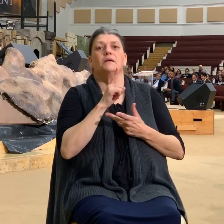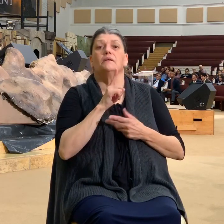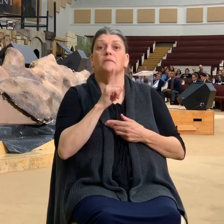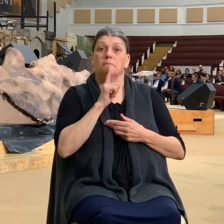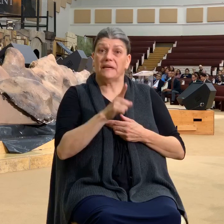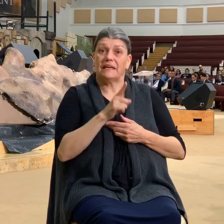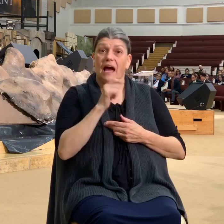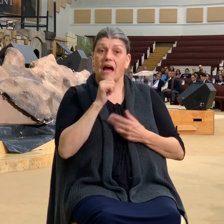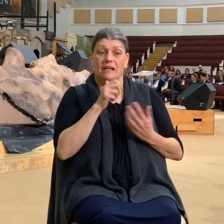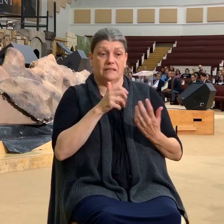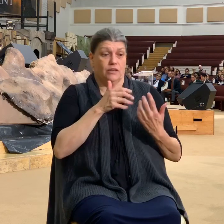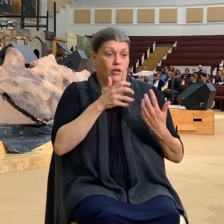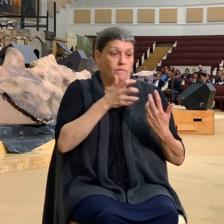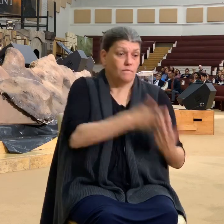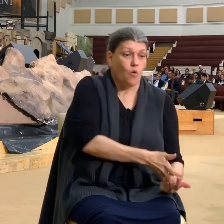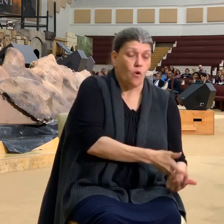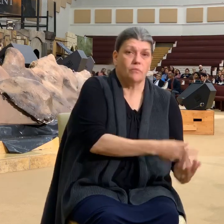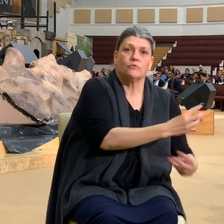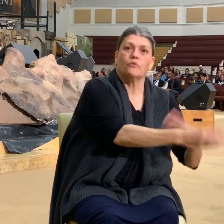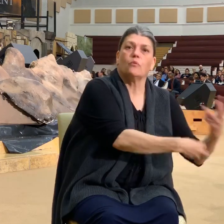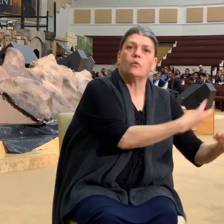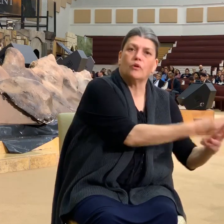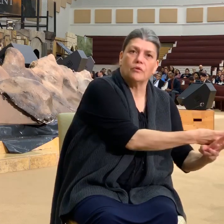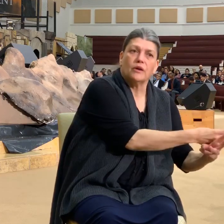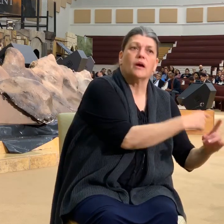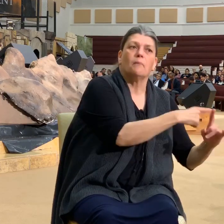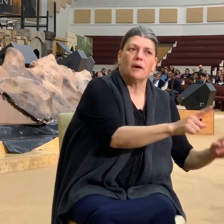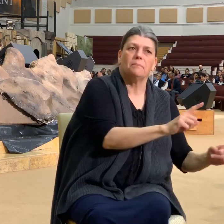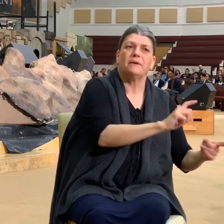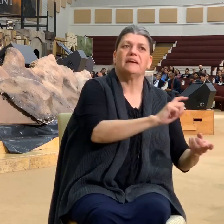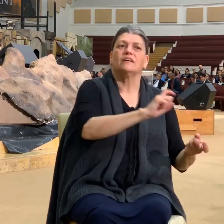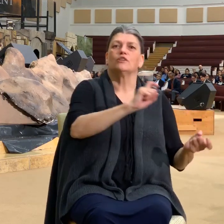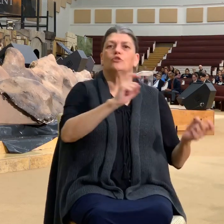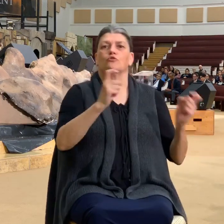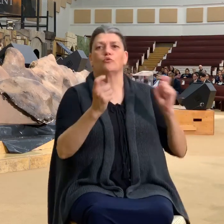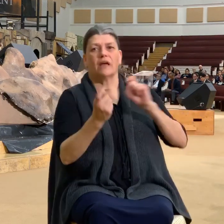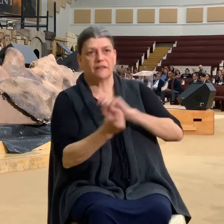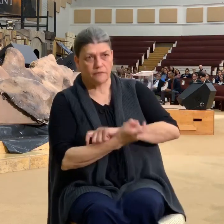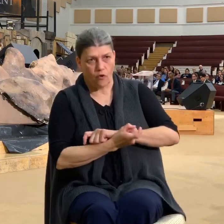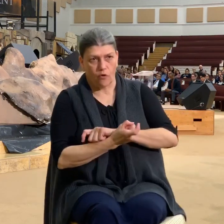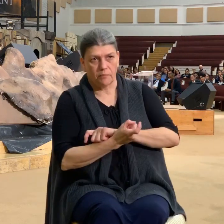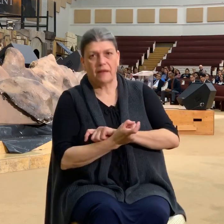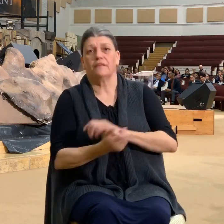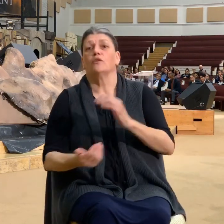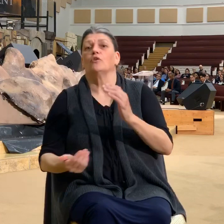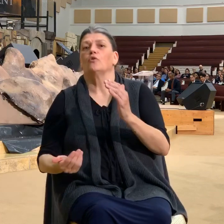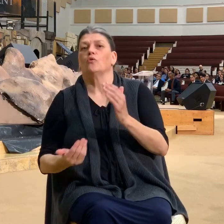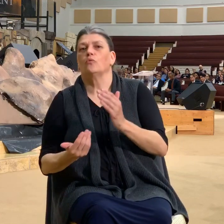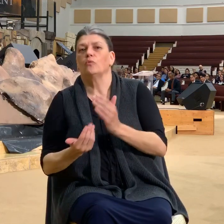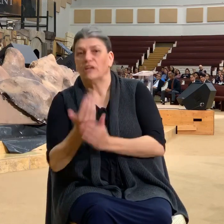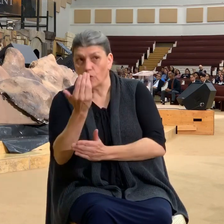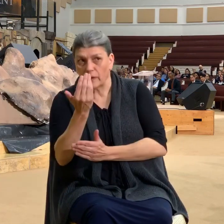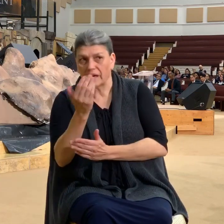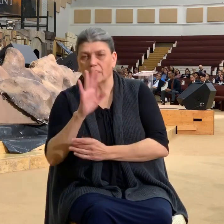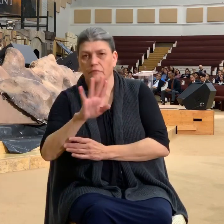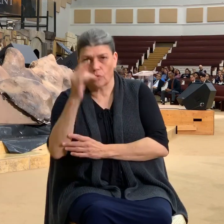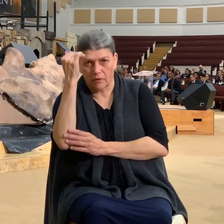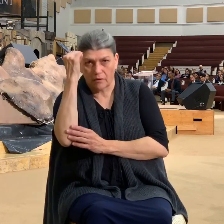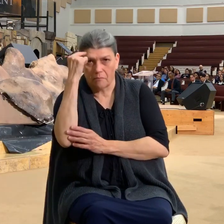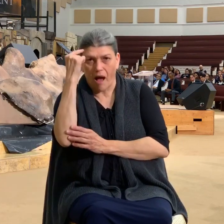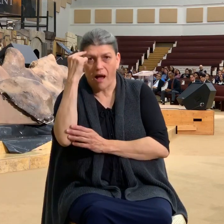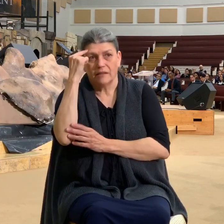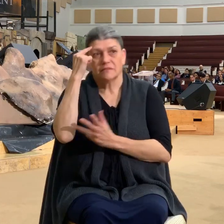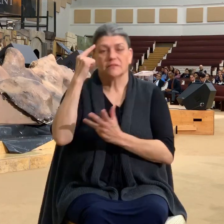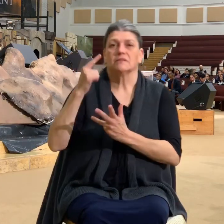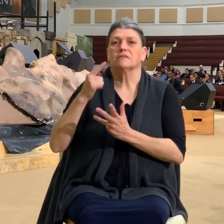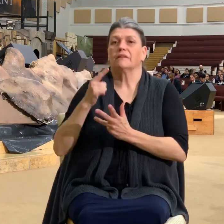conformed to this world, but be transformed by the renewing of your mind, that you may prove.